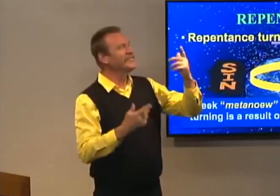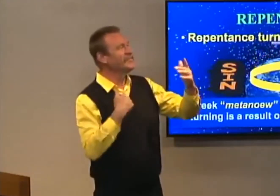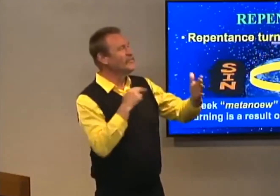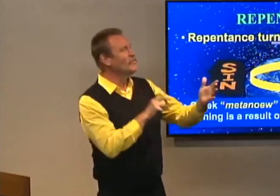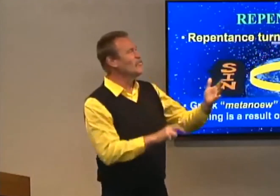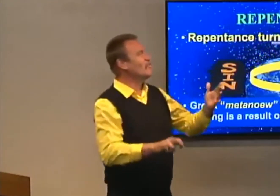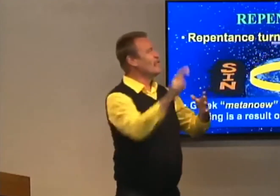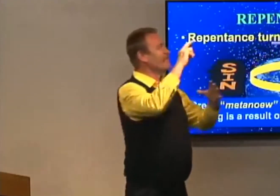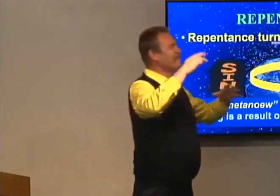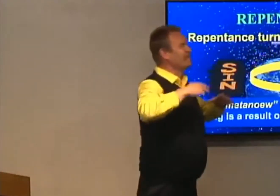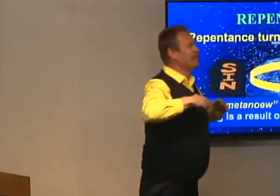your dreams?